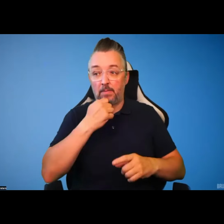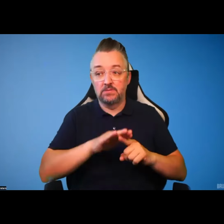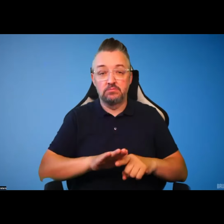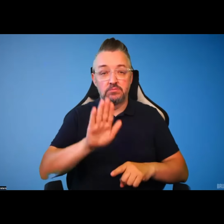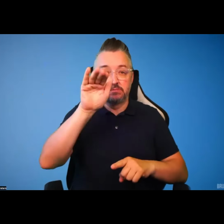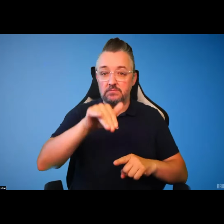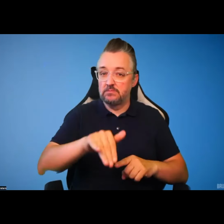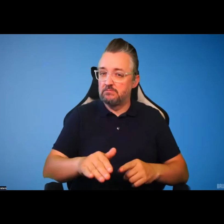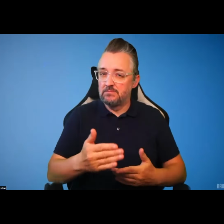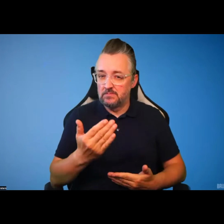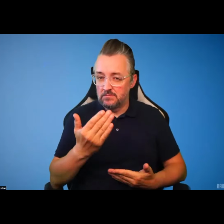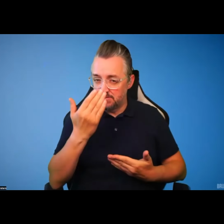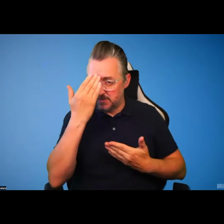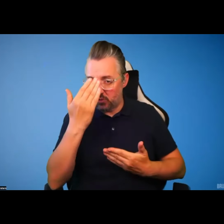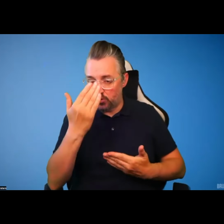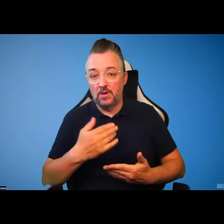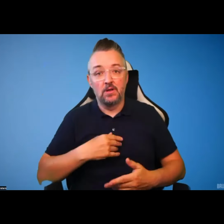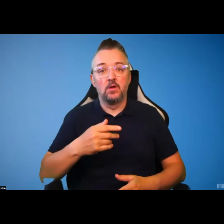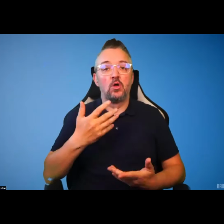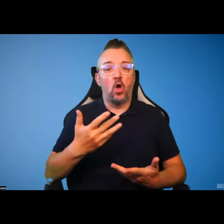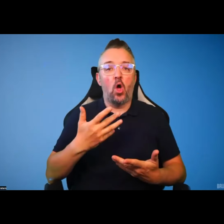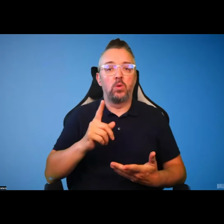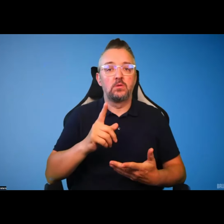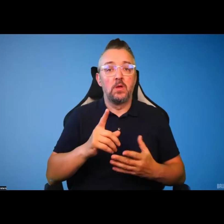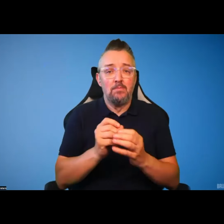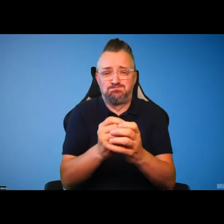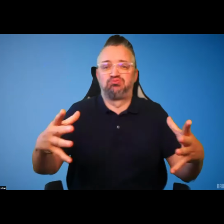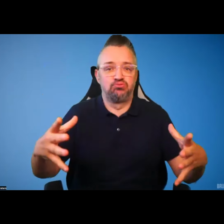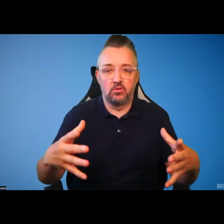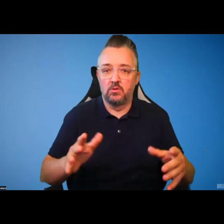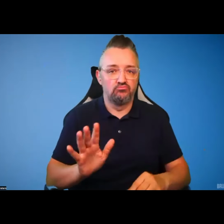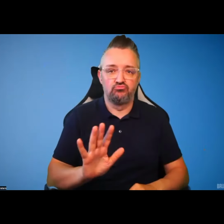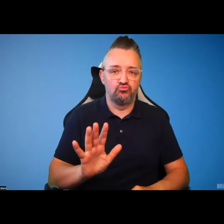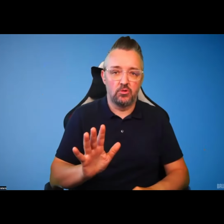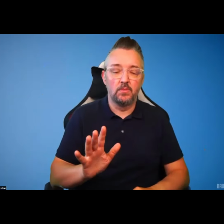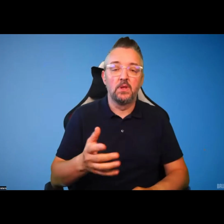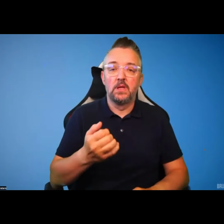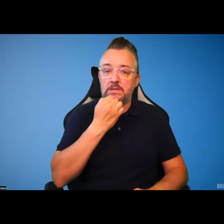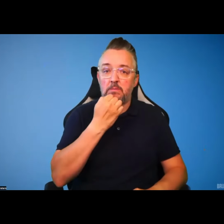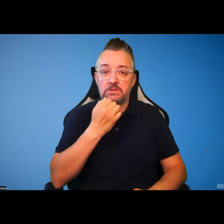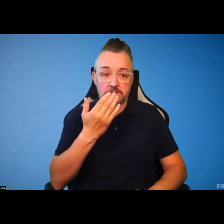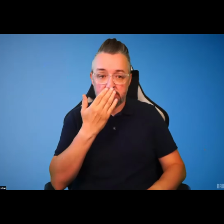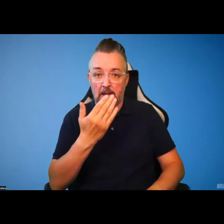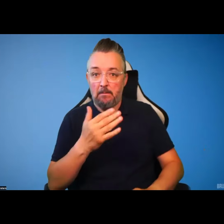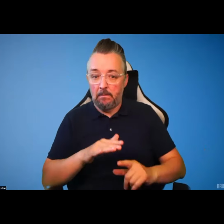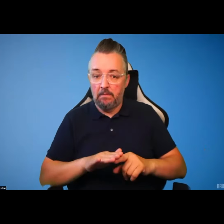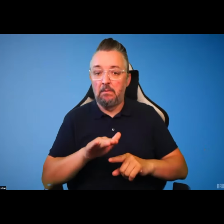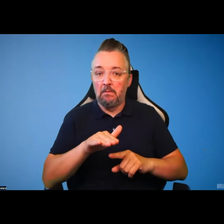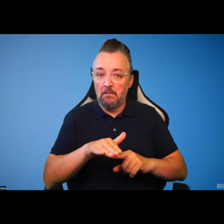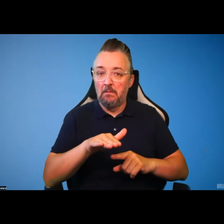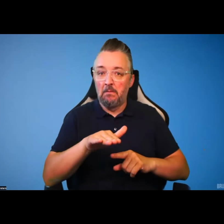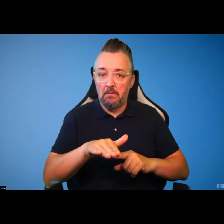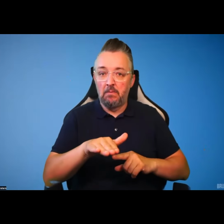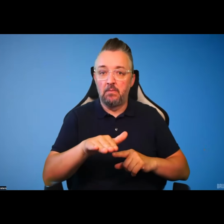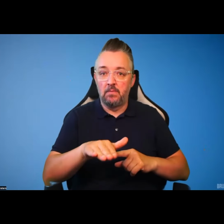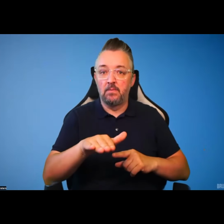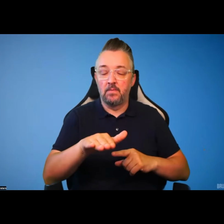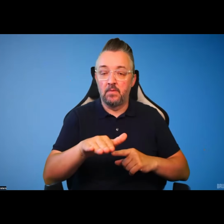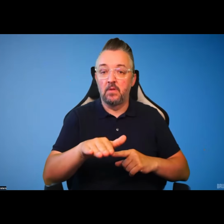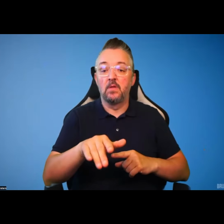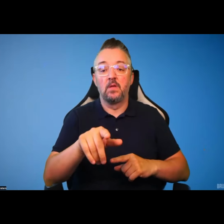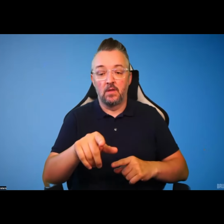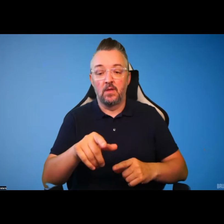haven't seen an explosion in growth in cases. Numbers seem to have stabilised recently, and this is